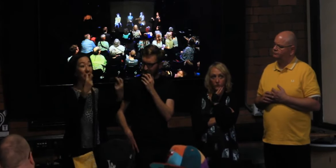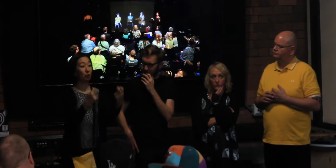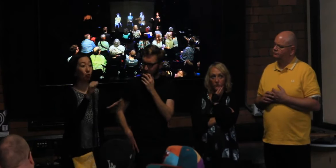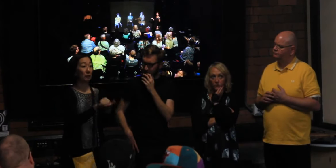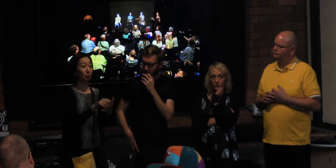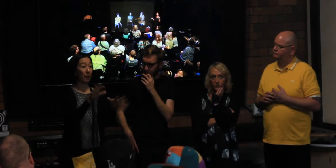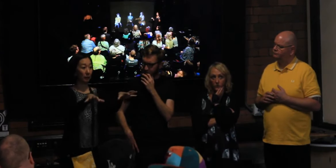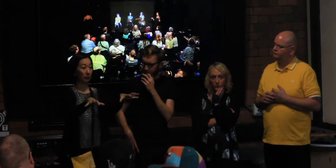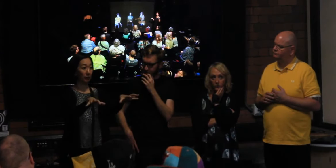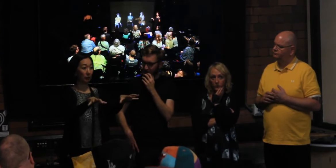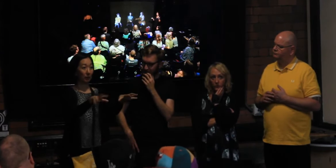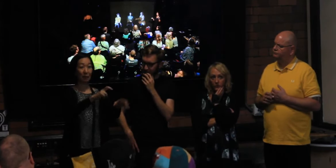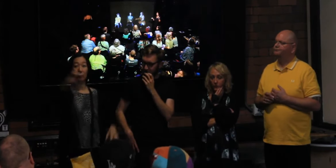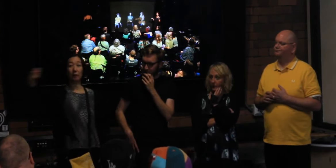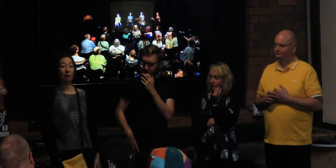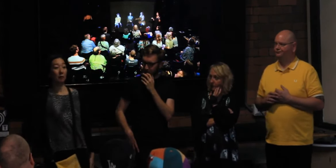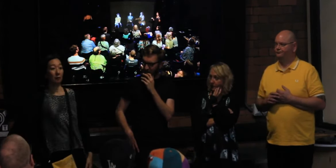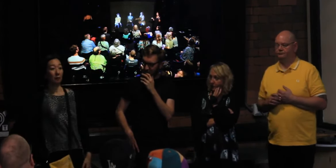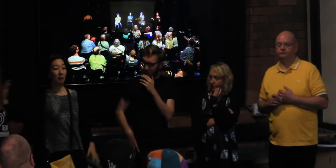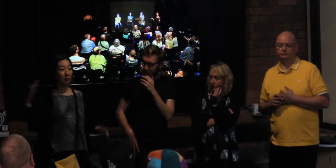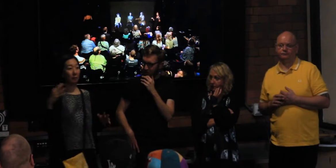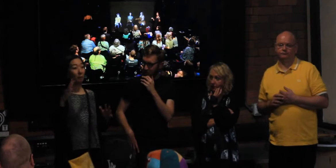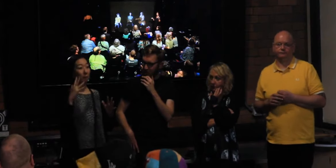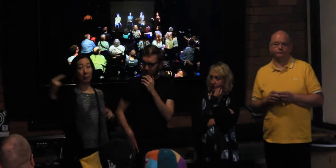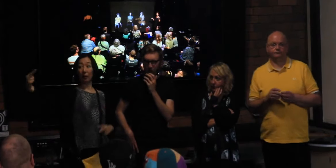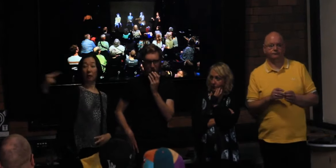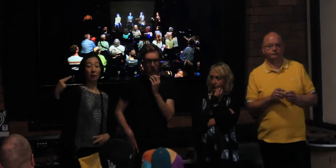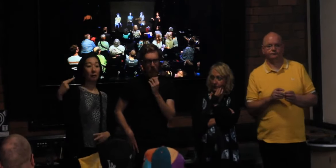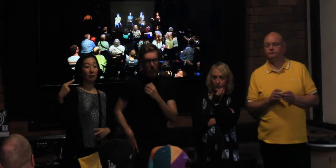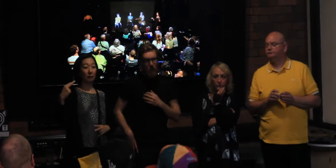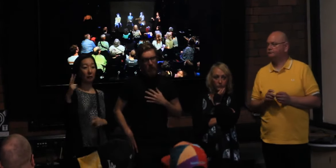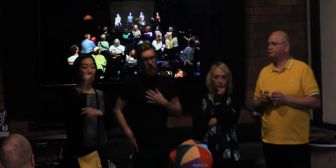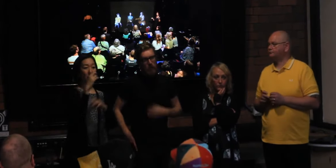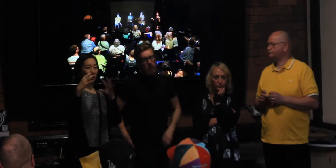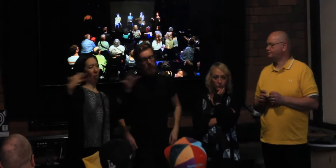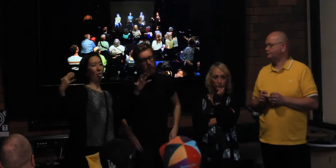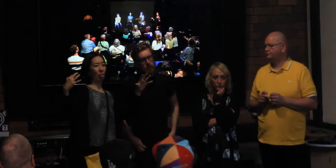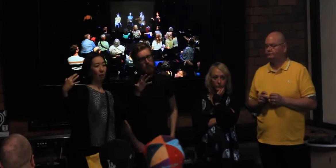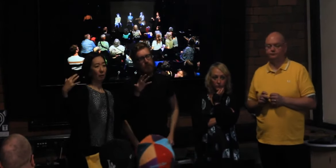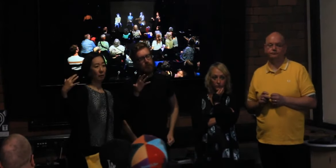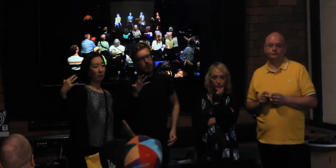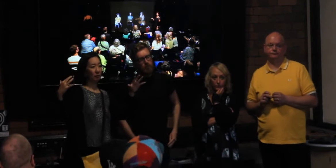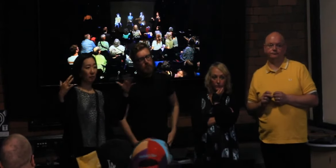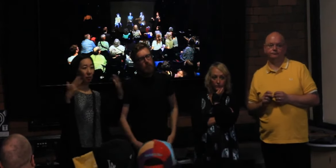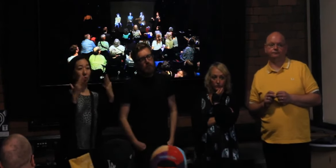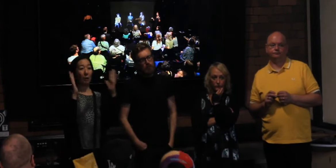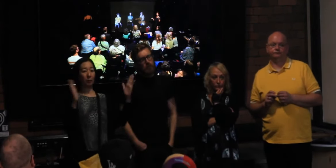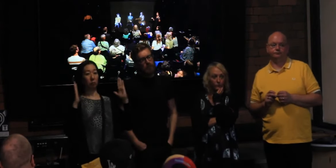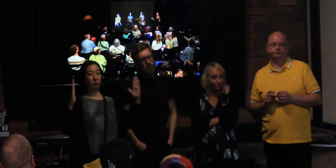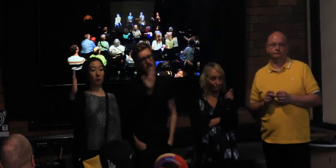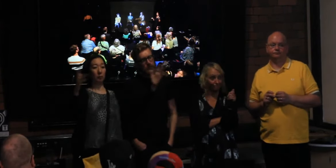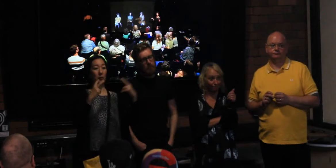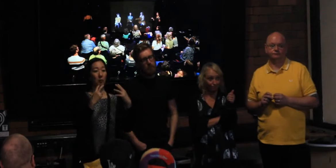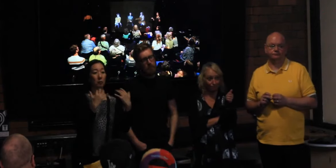and the audience has to be sitting in the right place, because if in a bigger auditorium, for example, their view would be